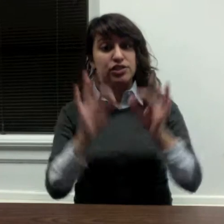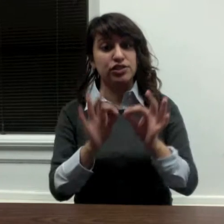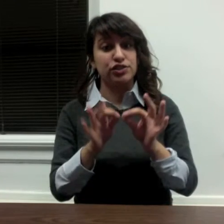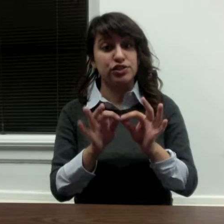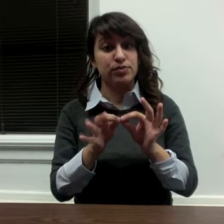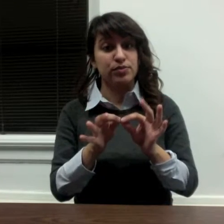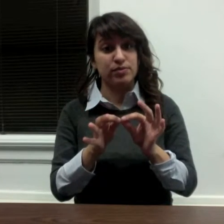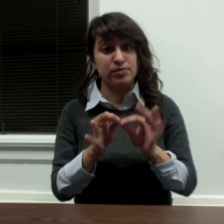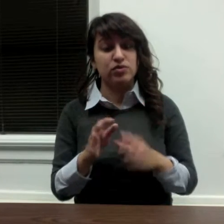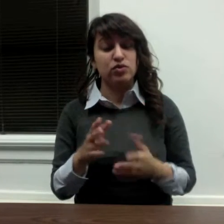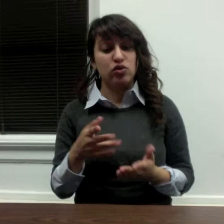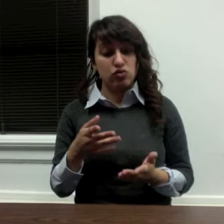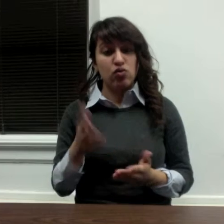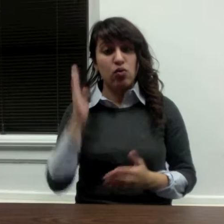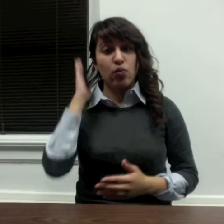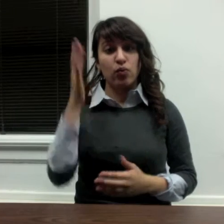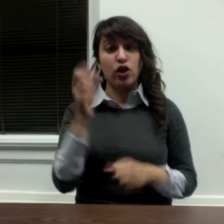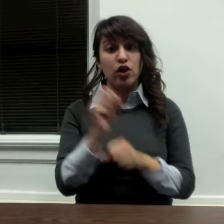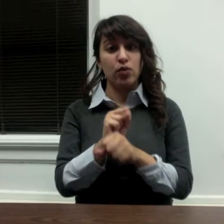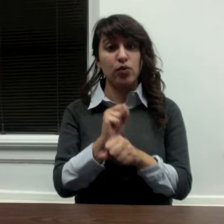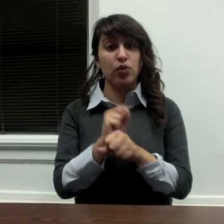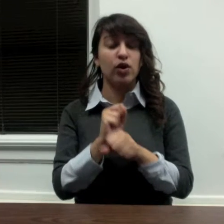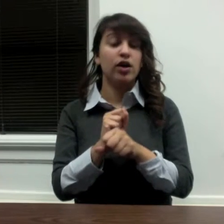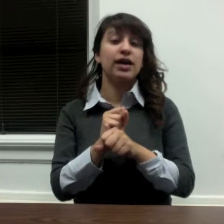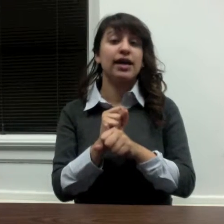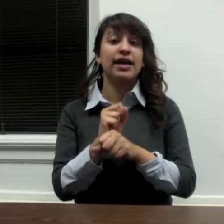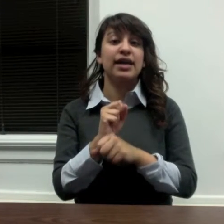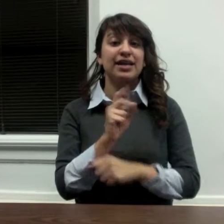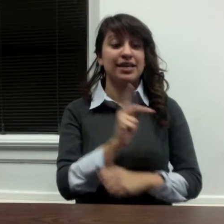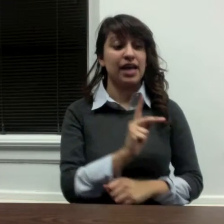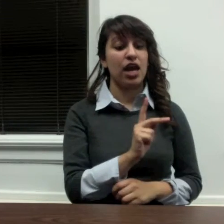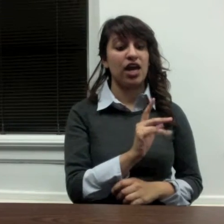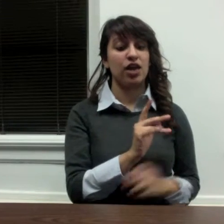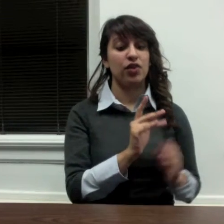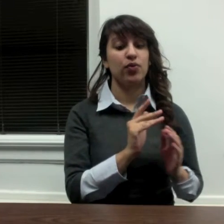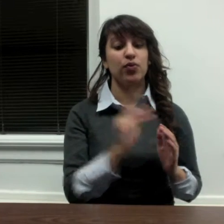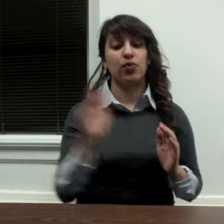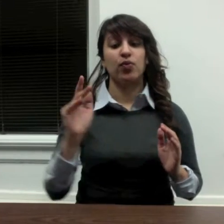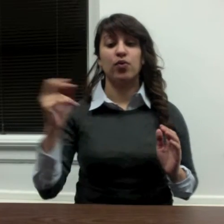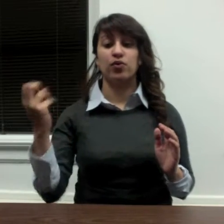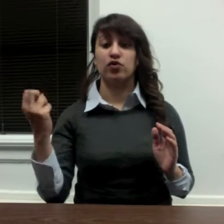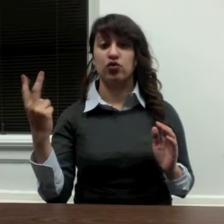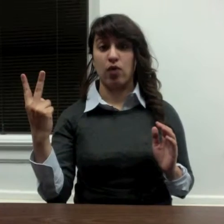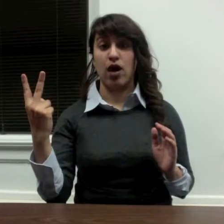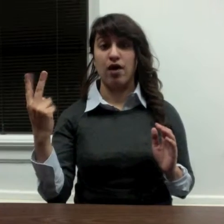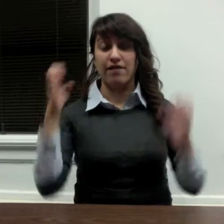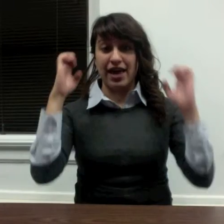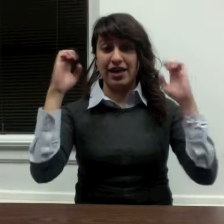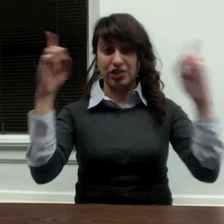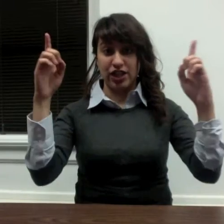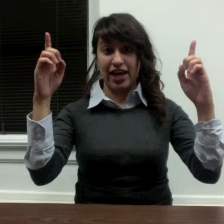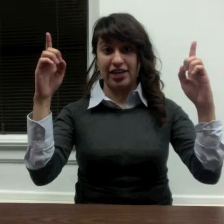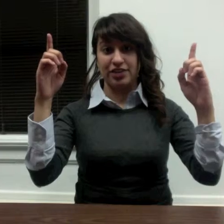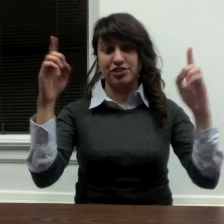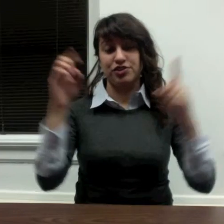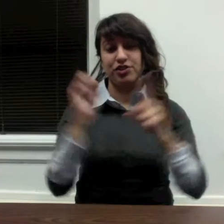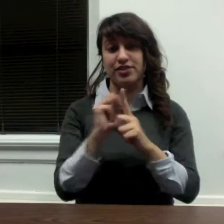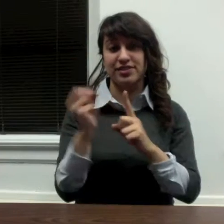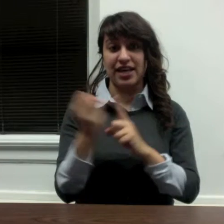K-12 educational setting for at least the first year or two of their career. So